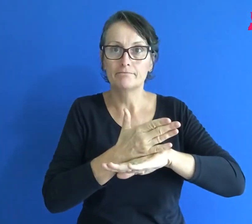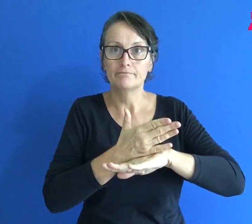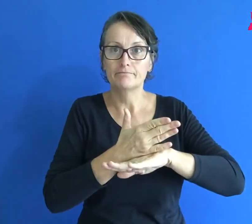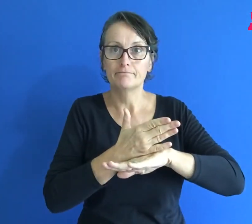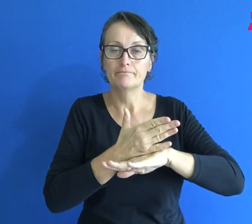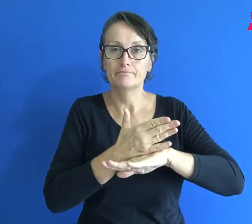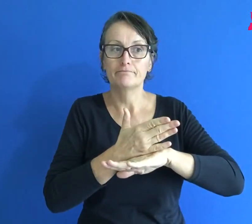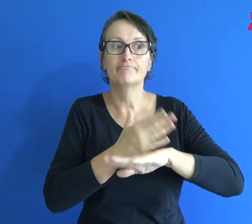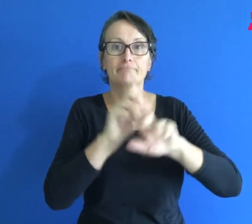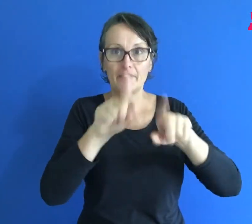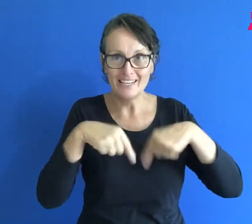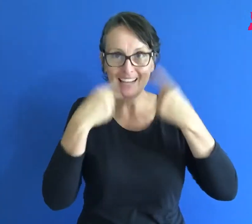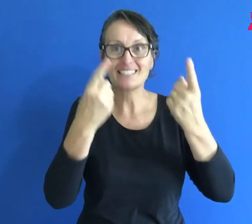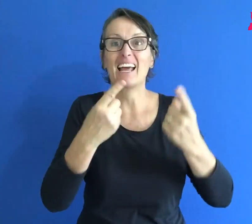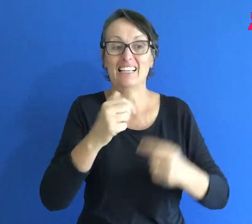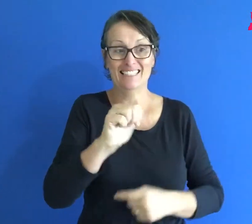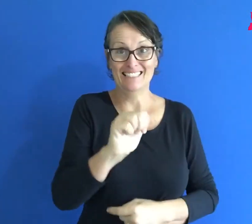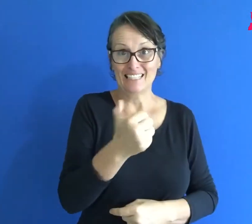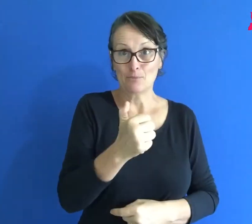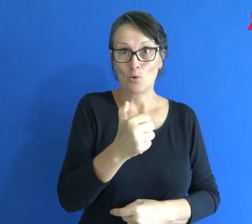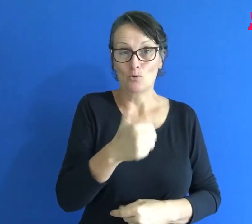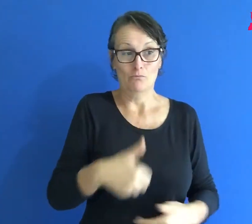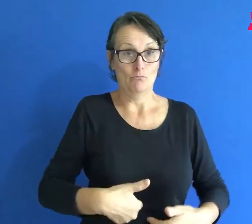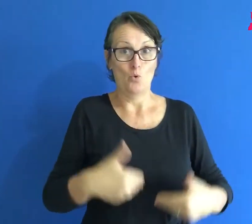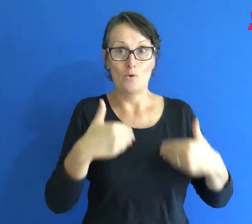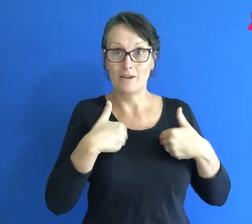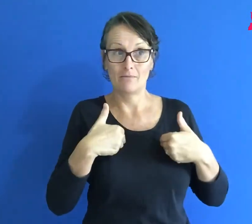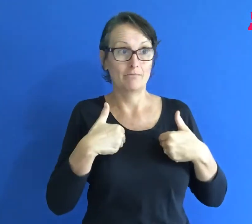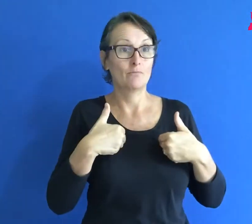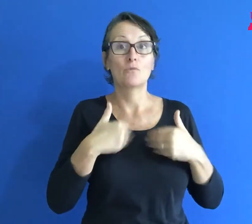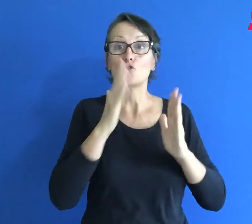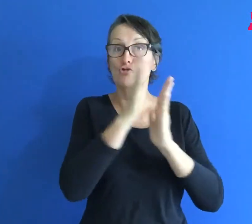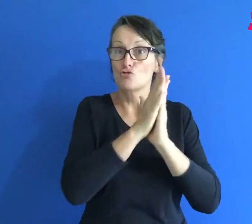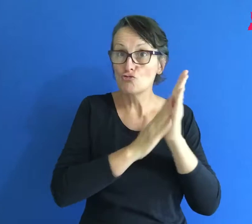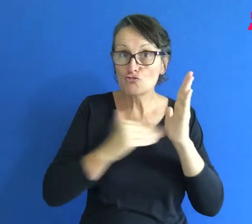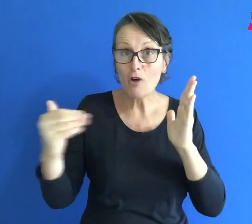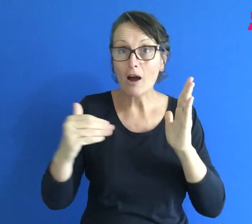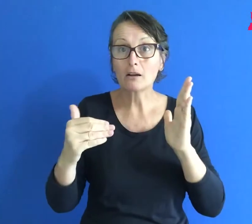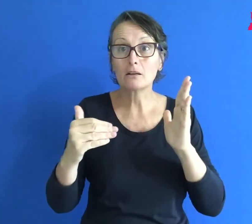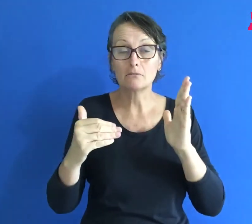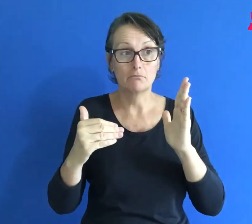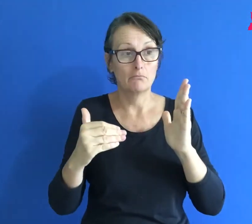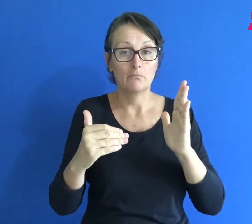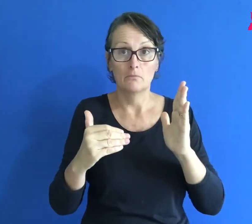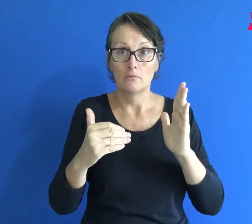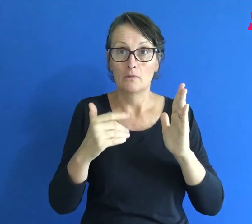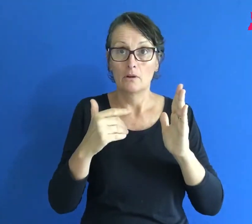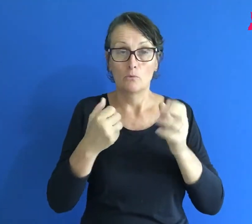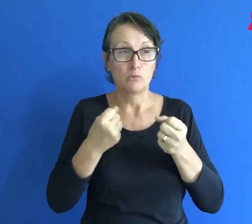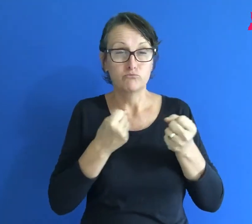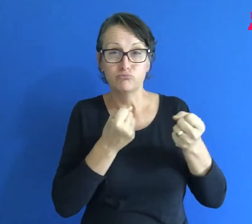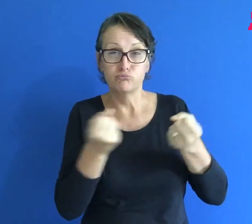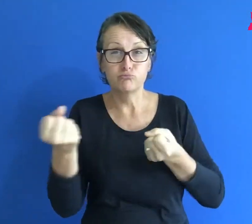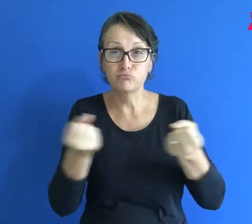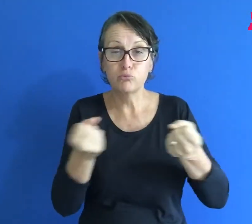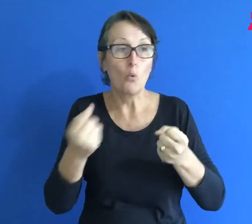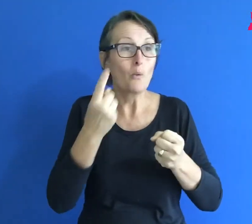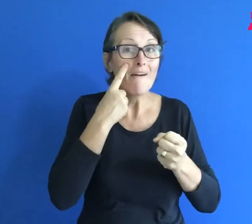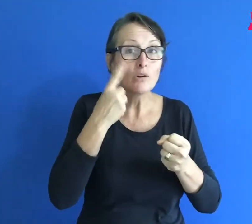to Arthur's Creek Fire Station, got on our trucks and had a productive morning going out and visiting homes that had been impacted and talking to people that